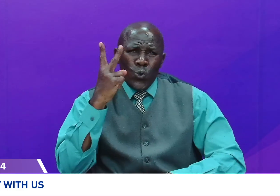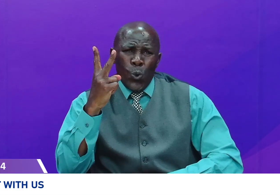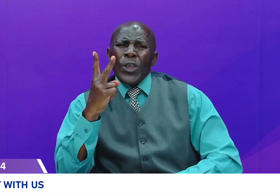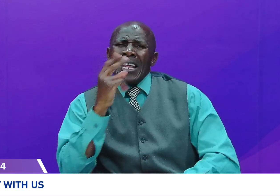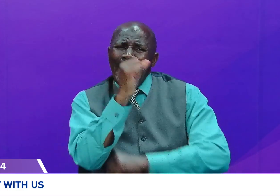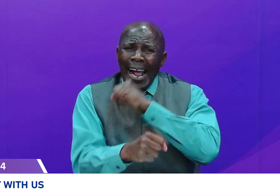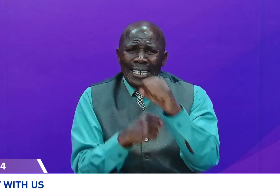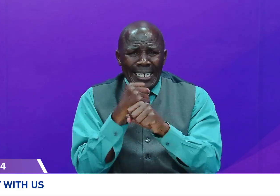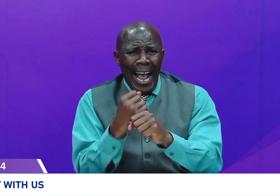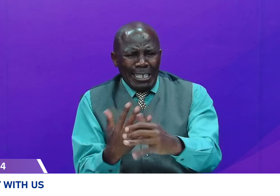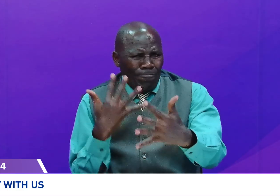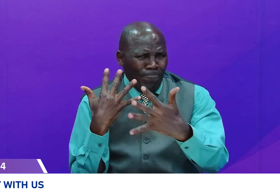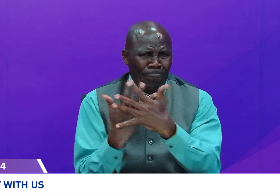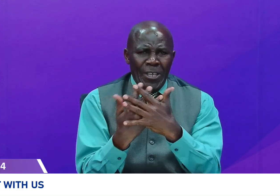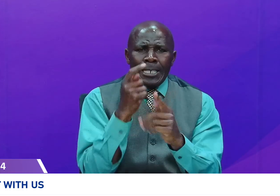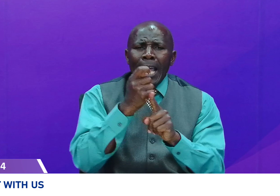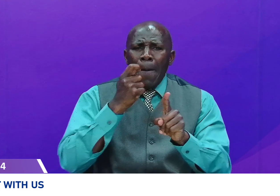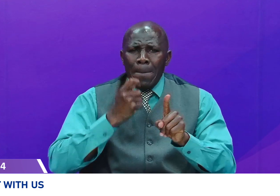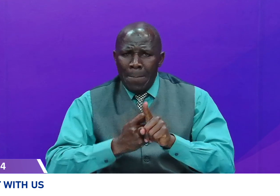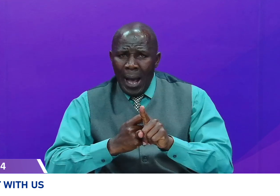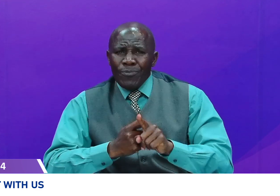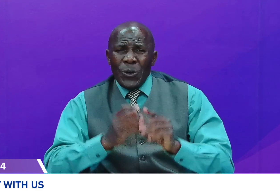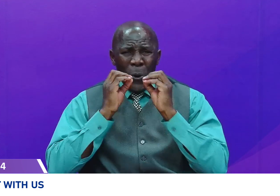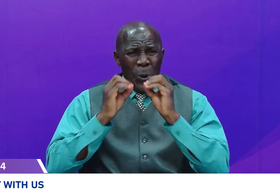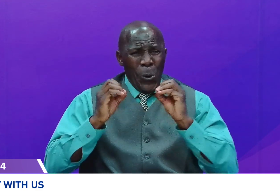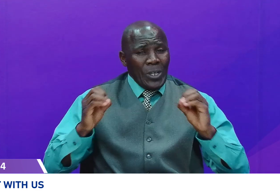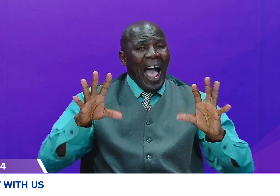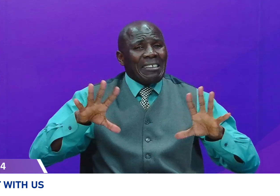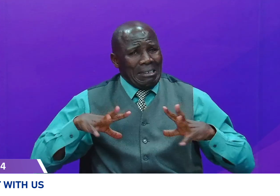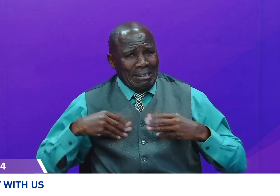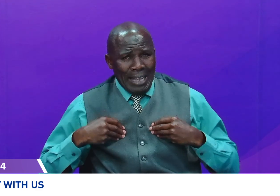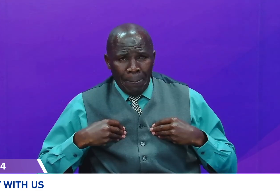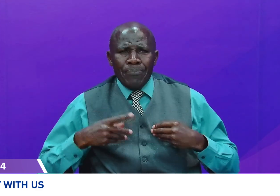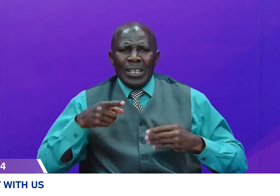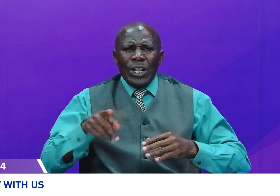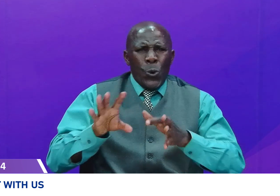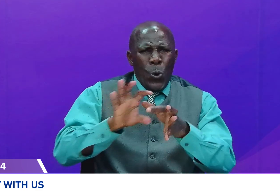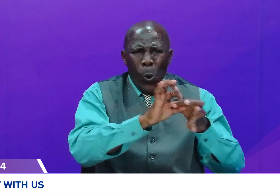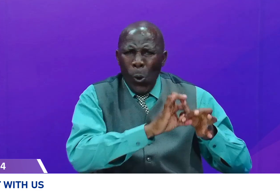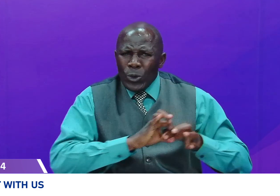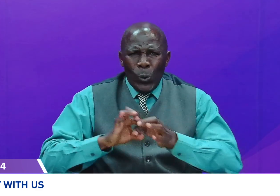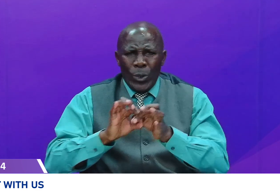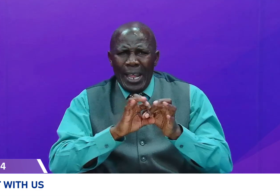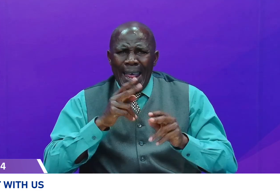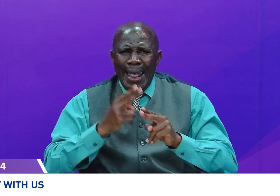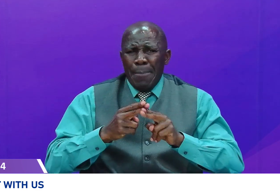layout plans, and Clause 24, which proposes a 1 million Kenya shilling